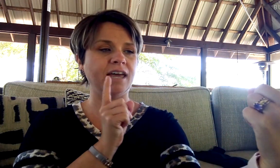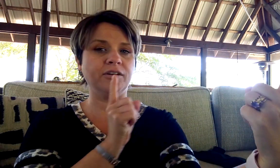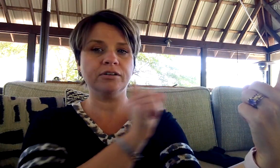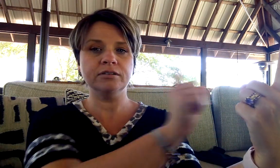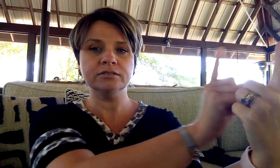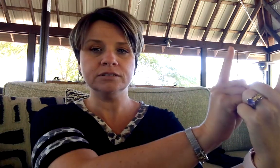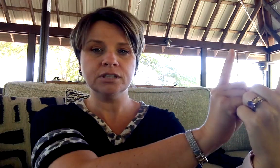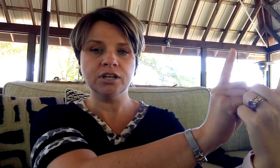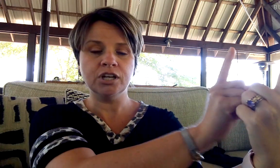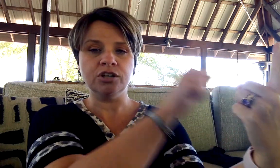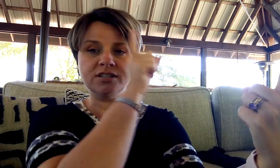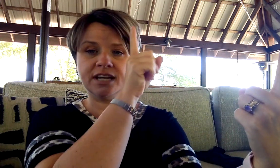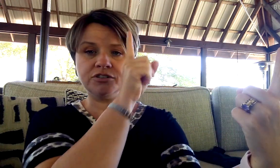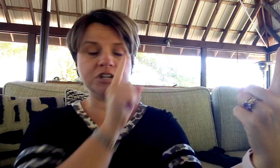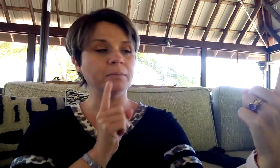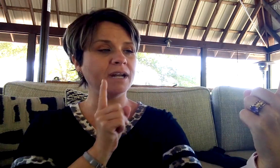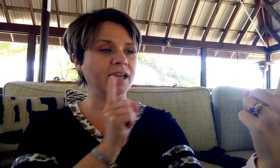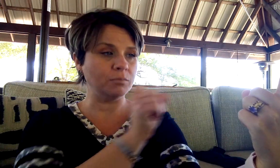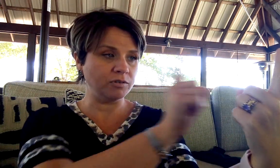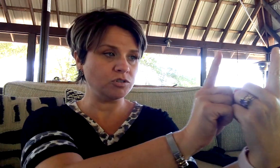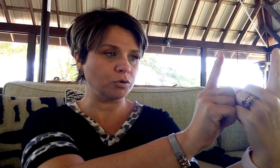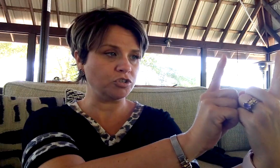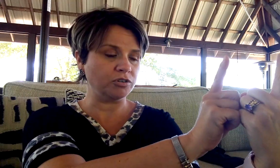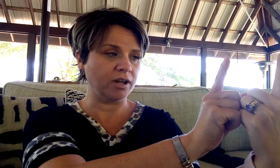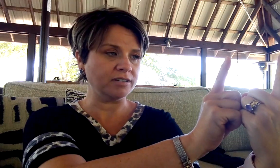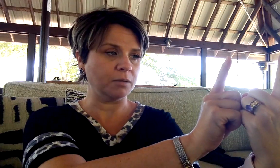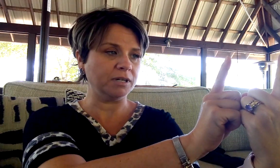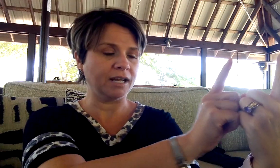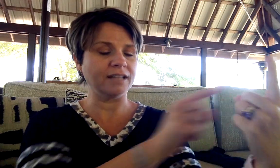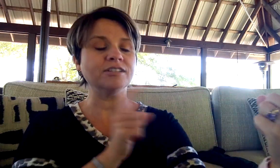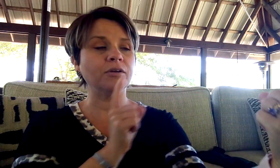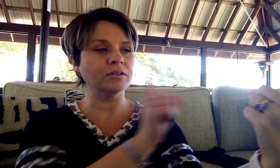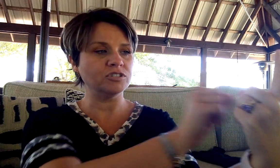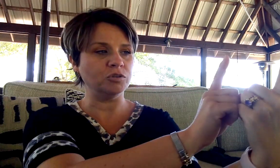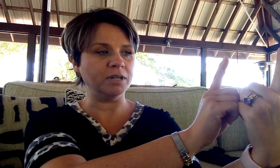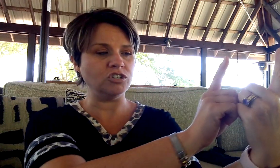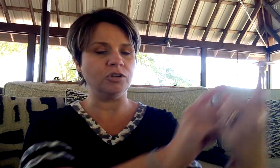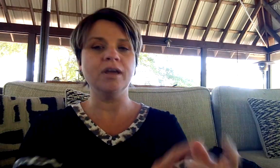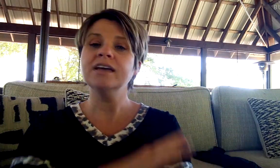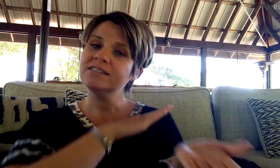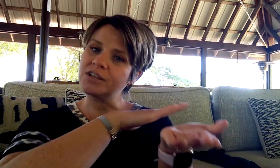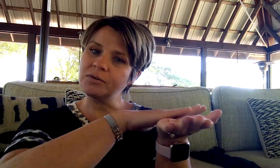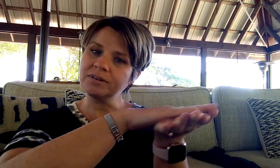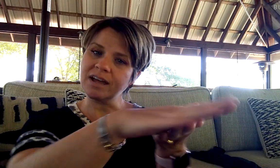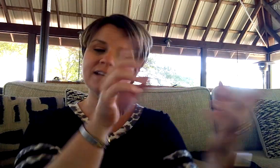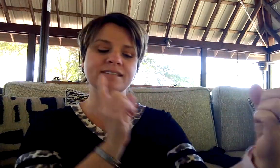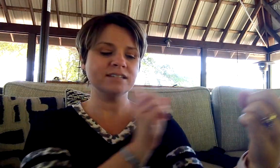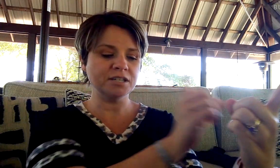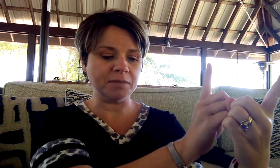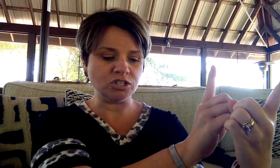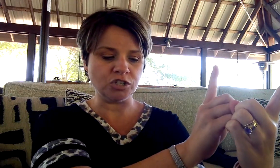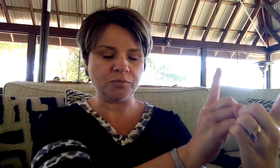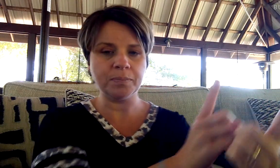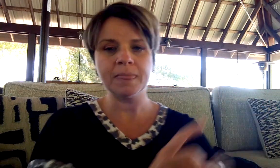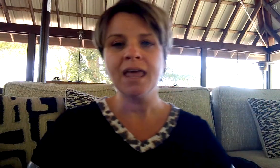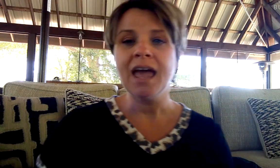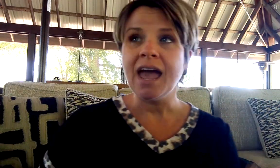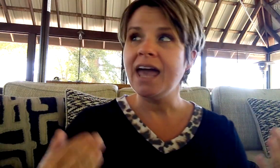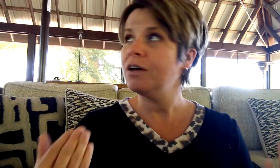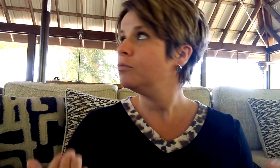together. You take your dominant hand and move it towards your non-dominant hand, so to meet you. So, nice to meet you. And